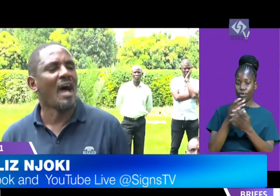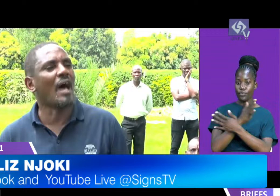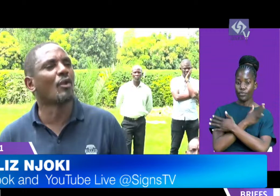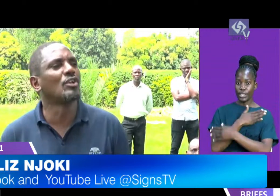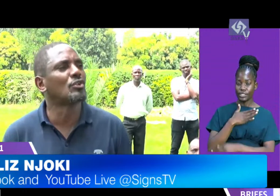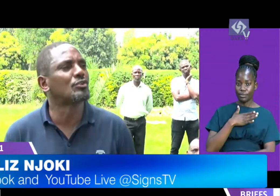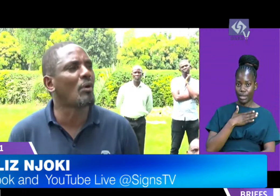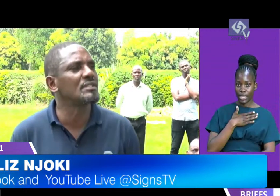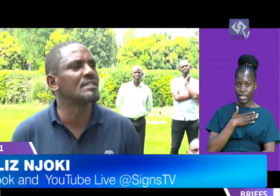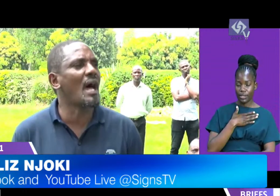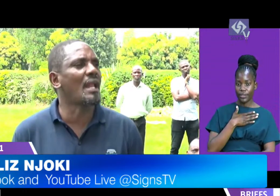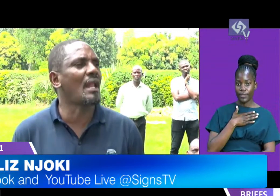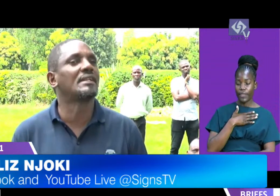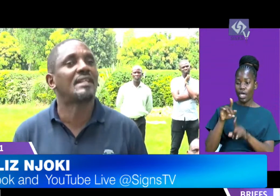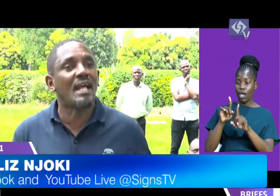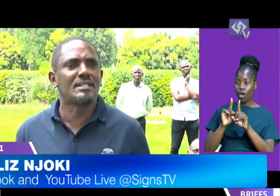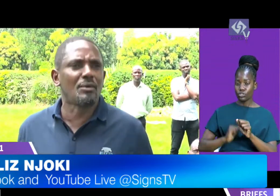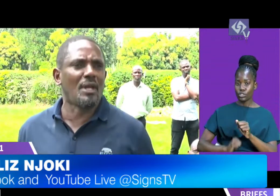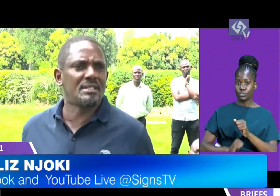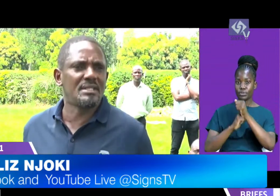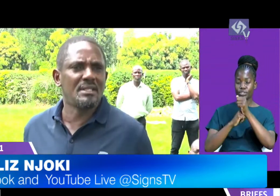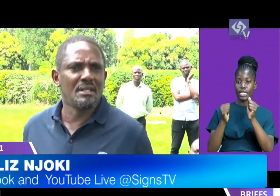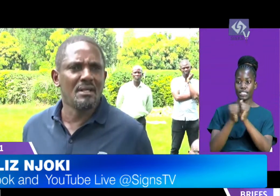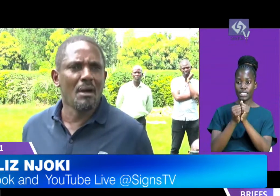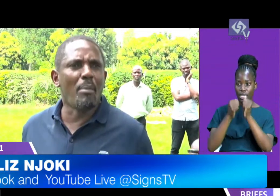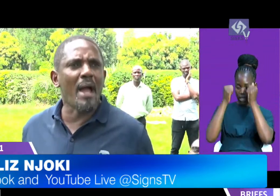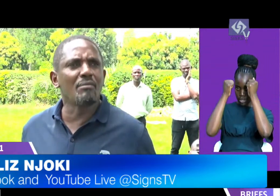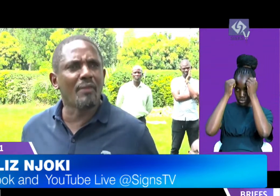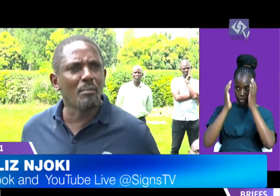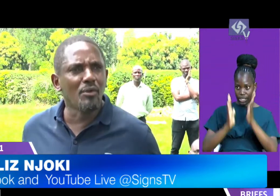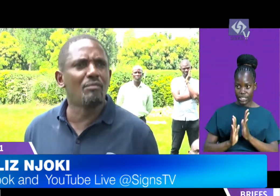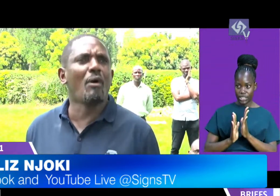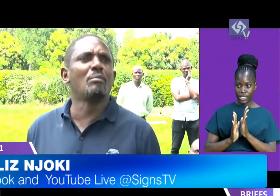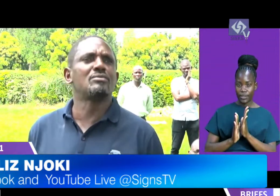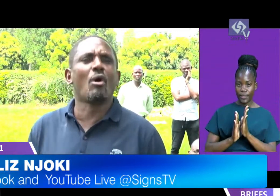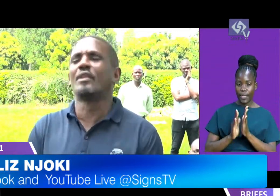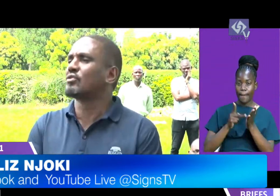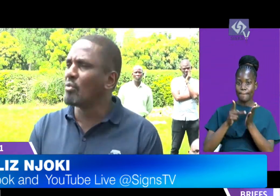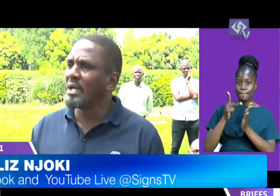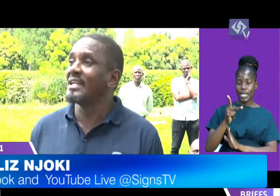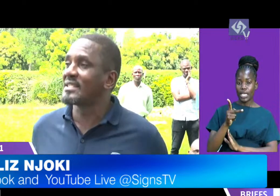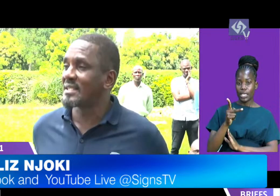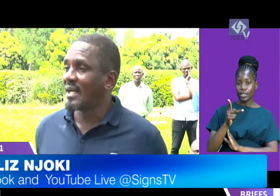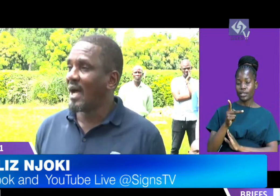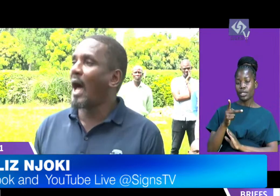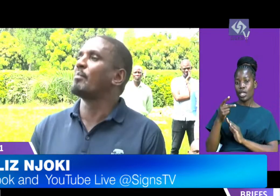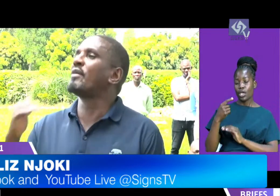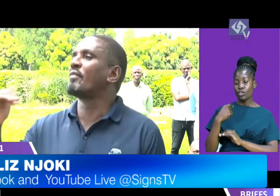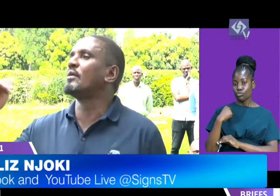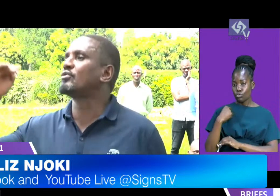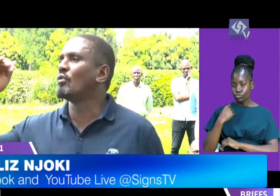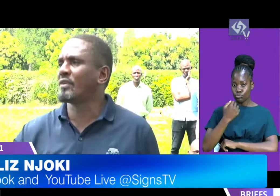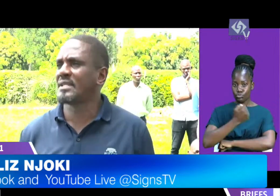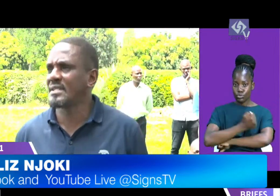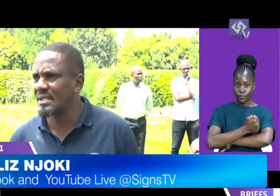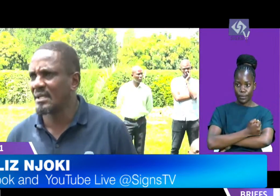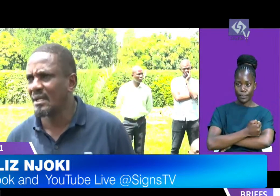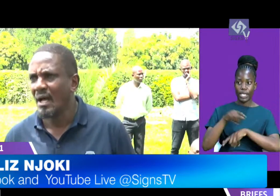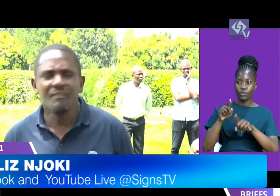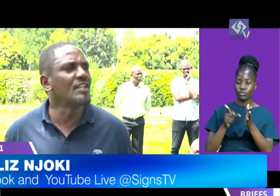are going to sponsor another 10 students, buying for them uniforms, all the school needs, and pay for them school fees. This